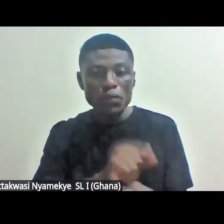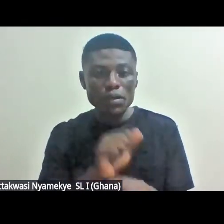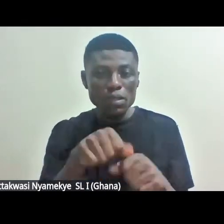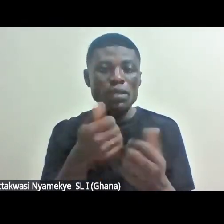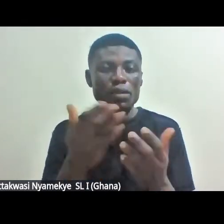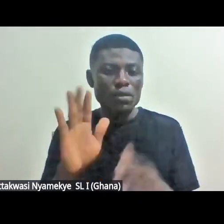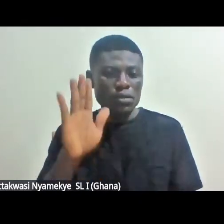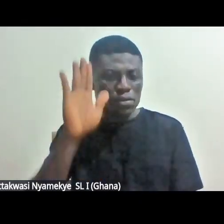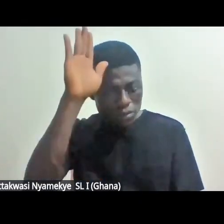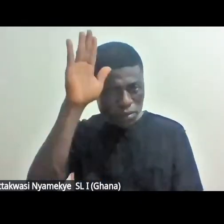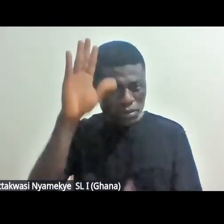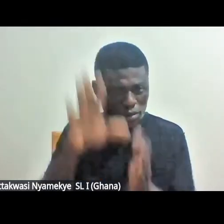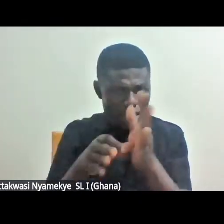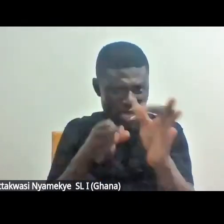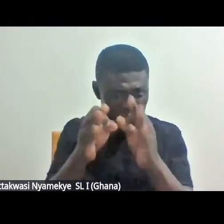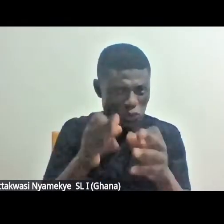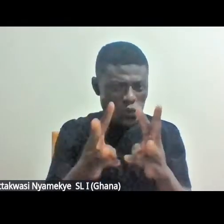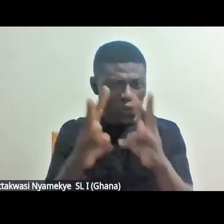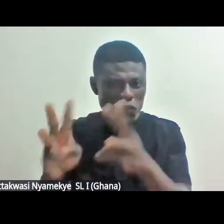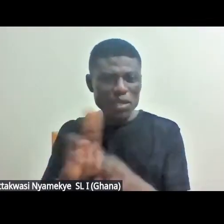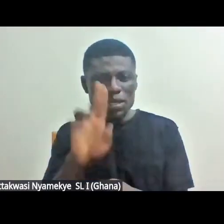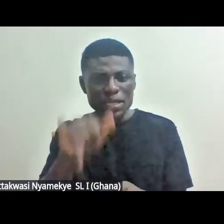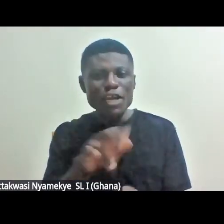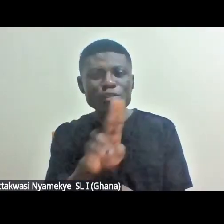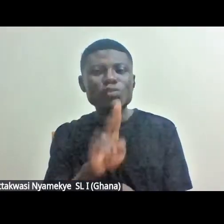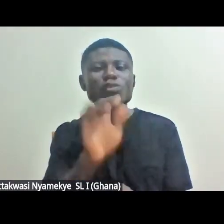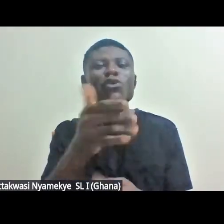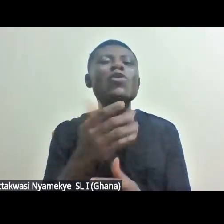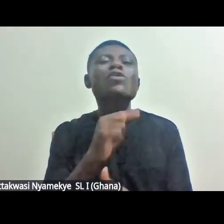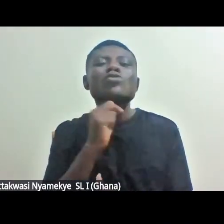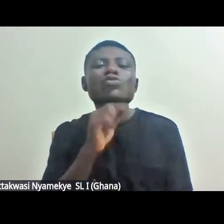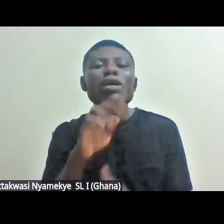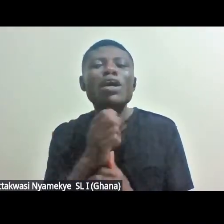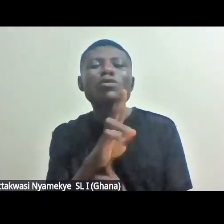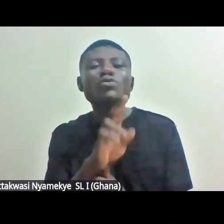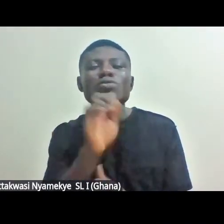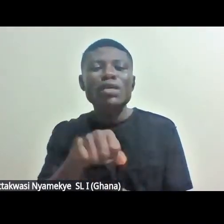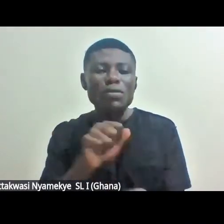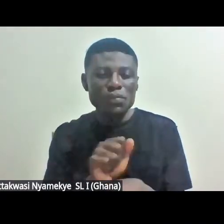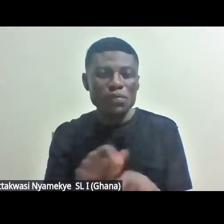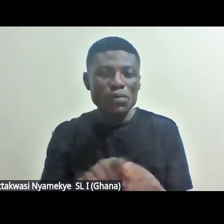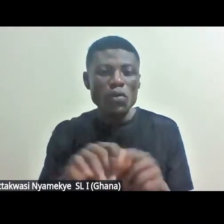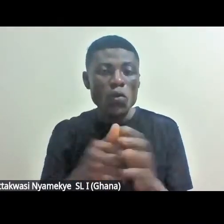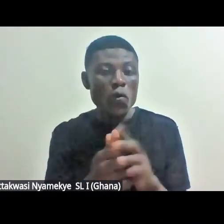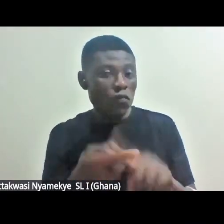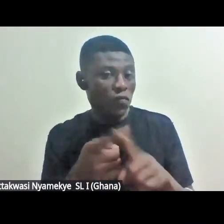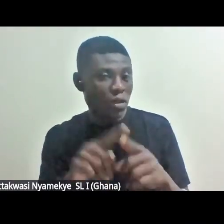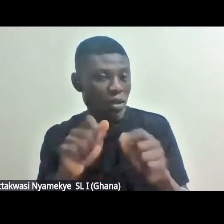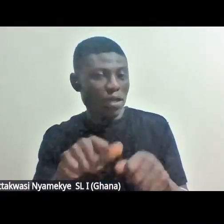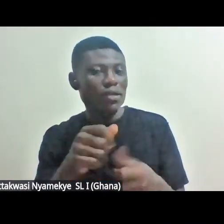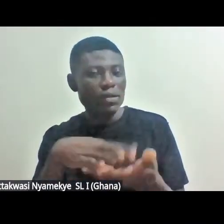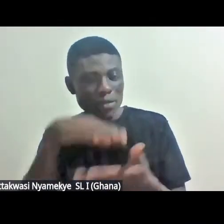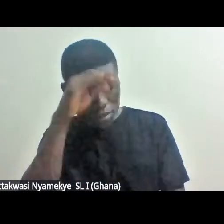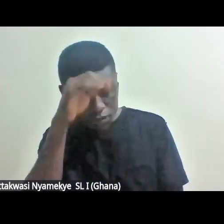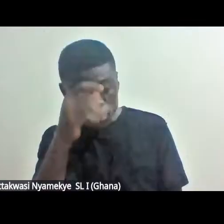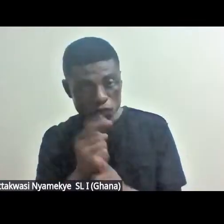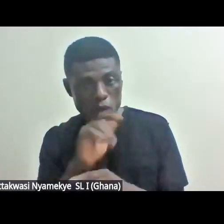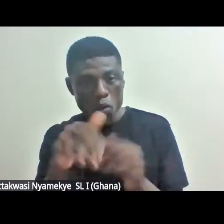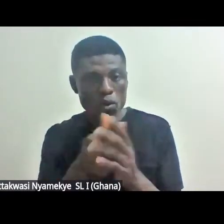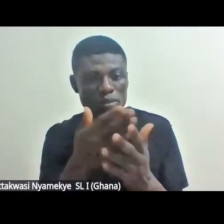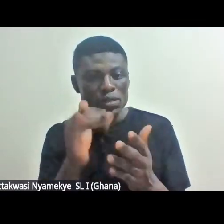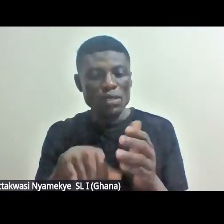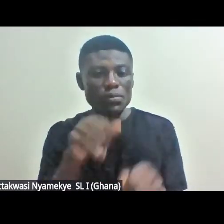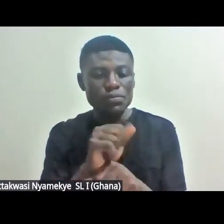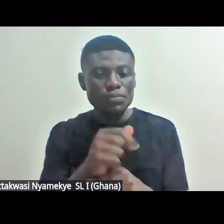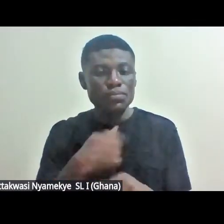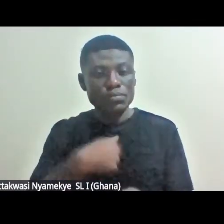your hand and share your knowledge as to how you're utilizing these things so that your colleagues as well can learn from you. I remember